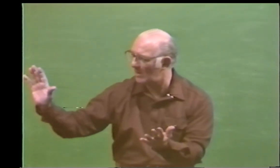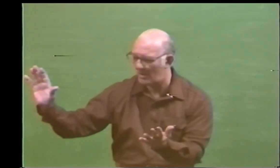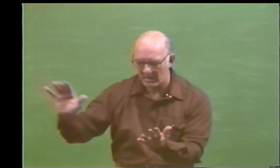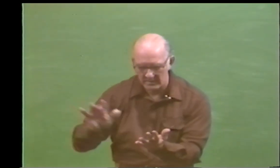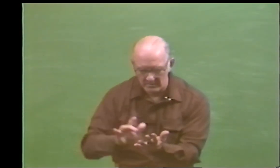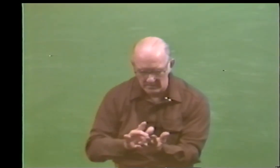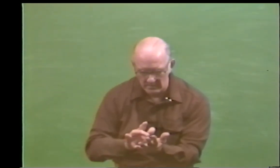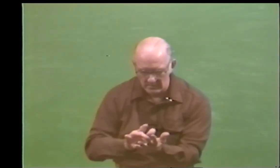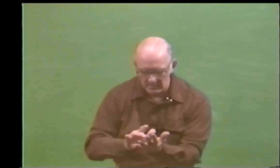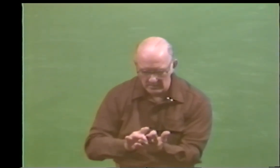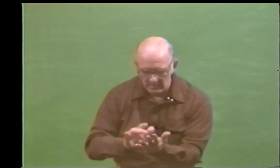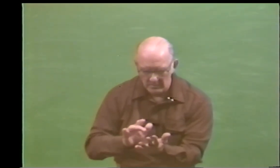Wait.